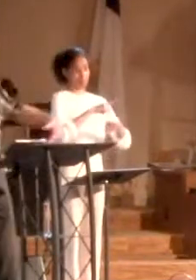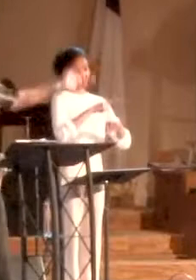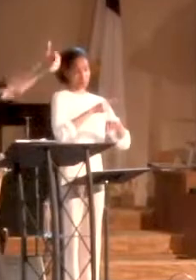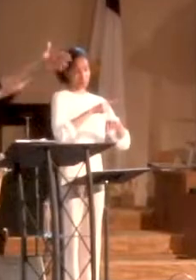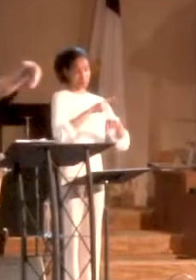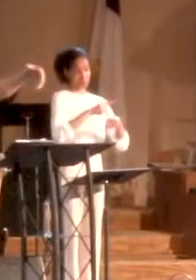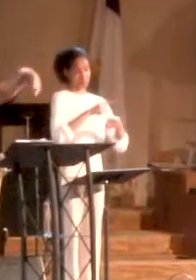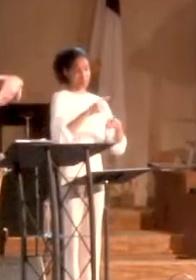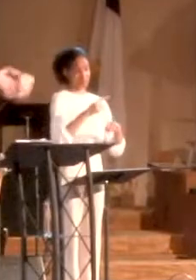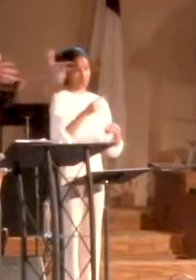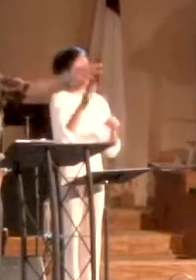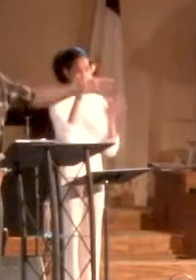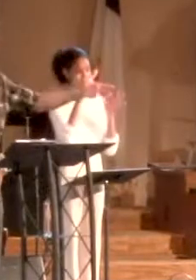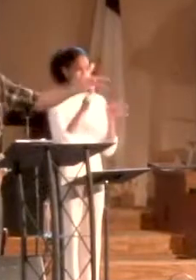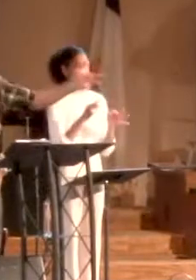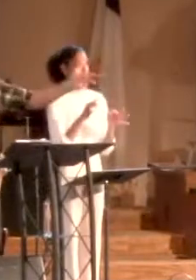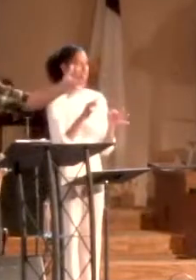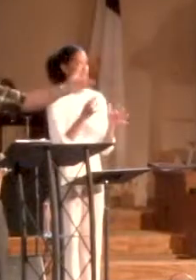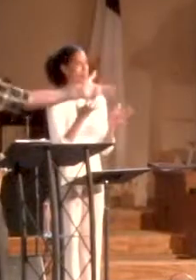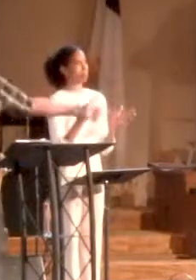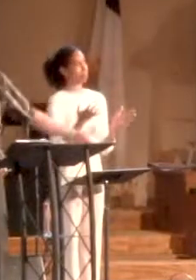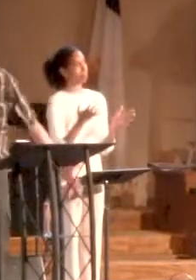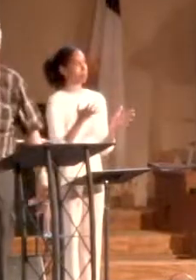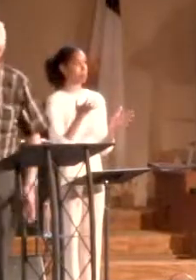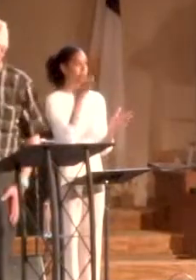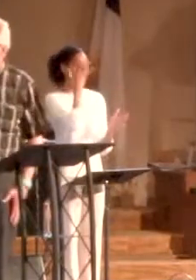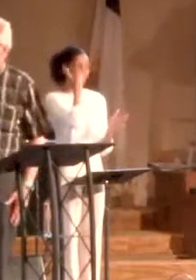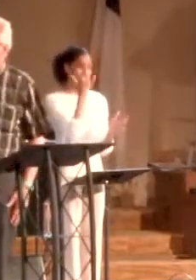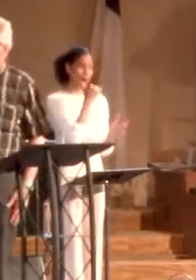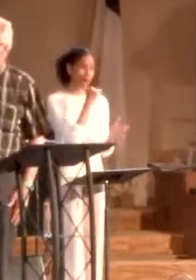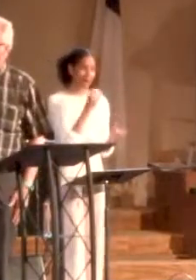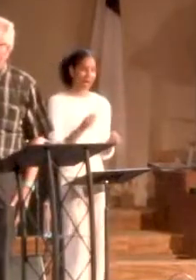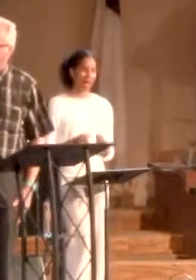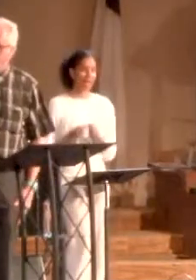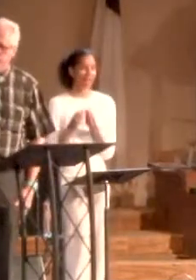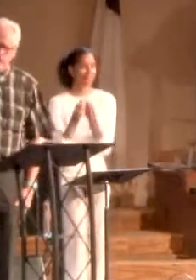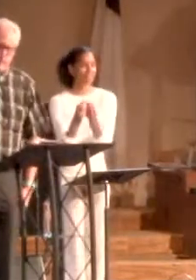was to have them all come in and give the newcomers leadership roles.